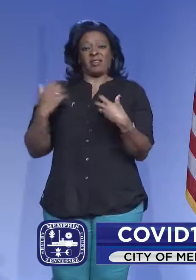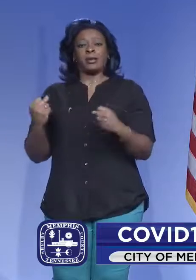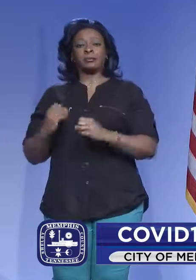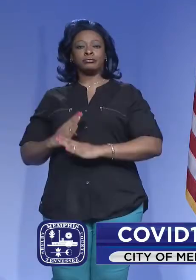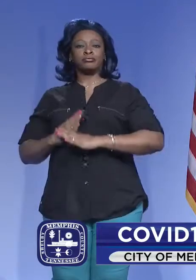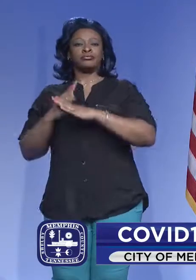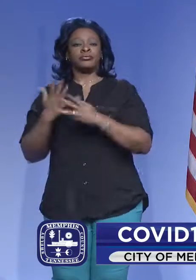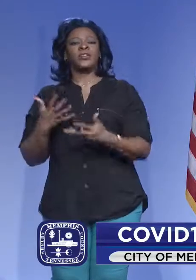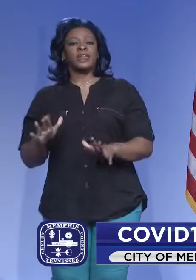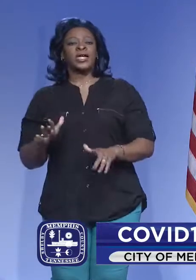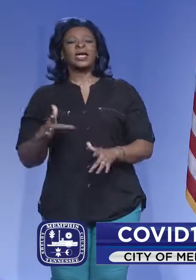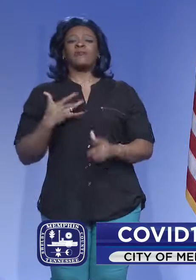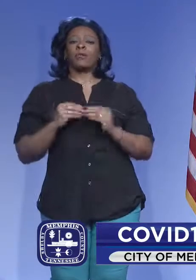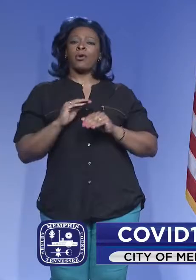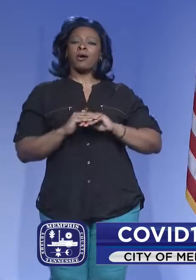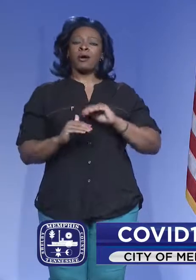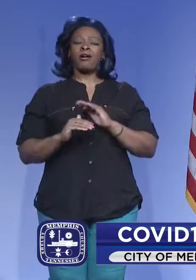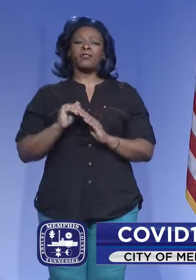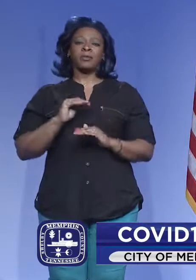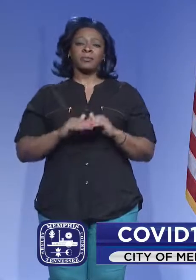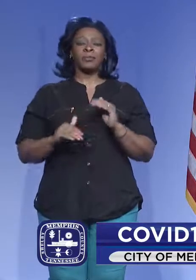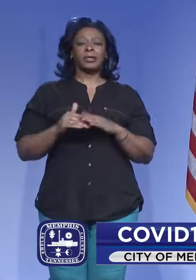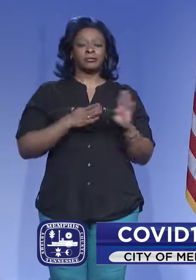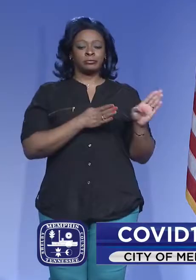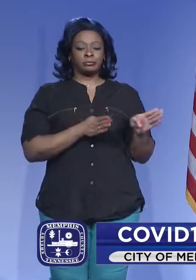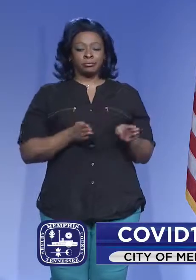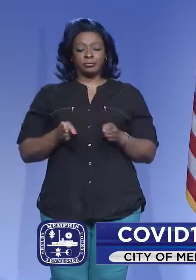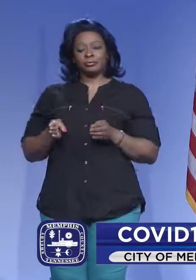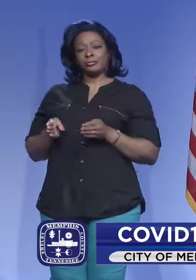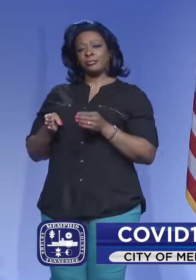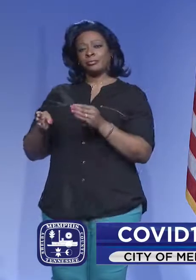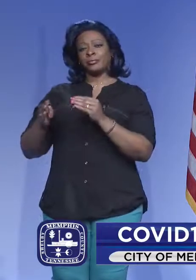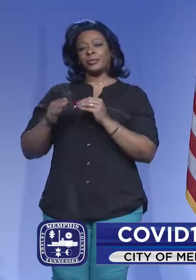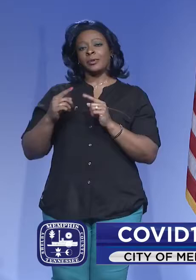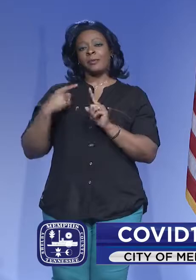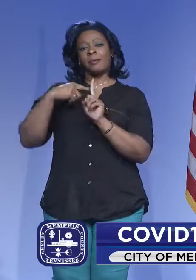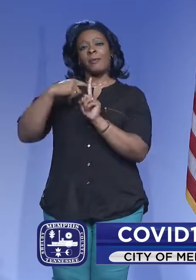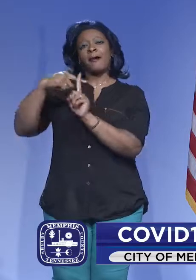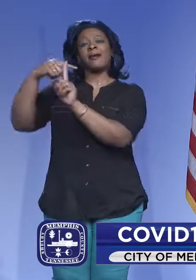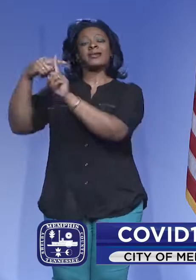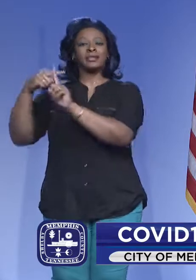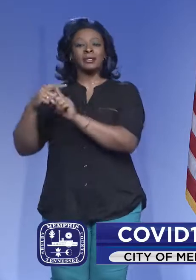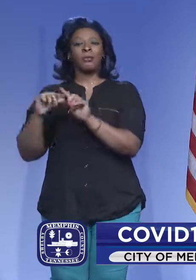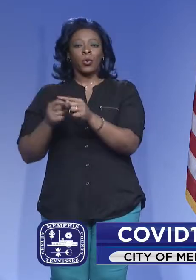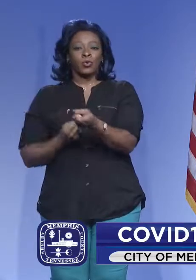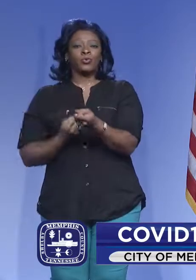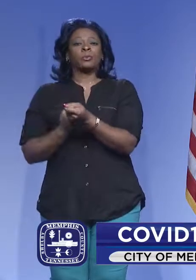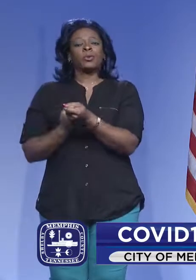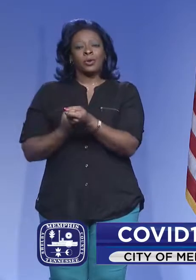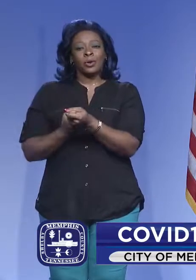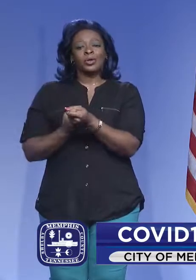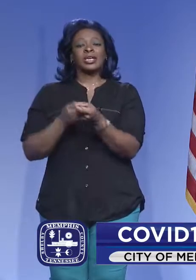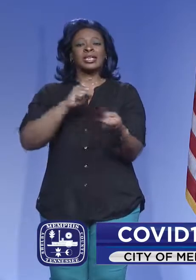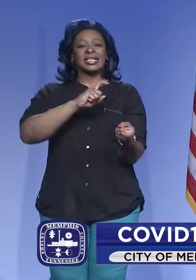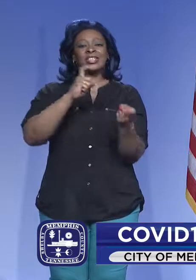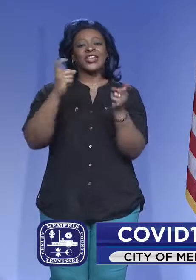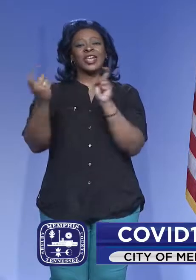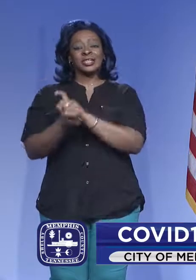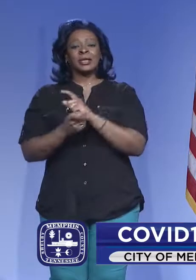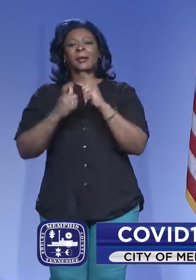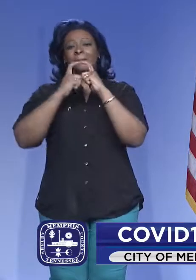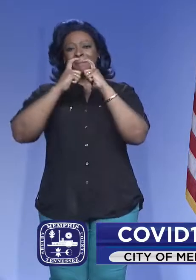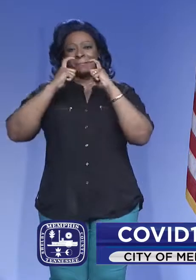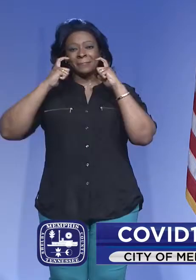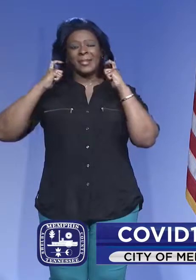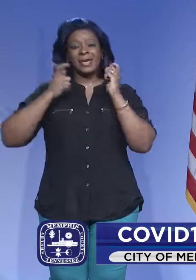to feel a lot more comfortable about the direction that the pandemic is going in and to be in support of changing the mask